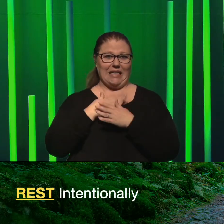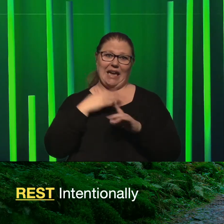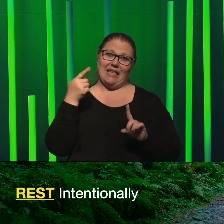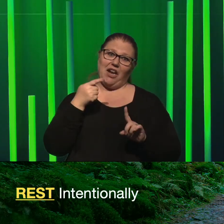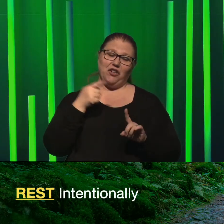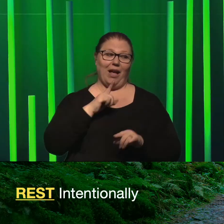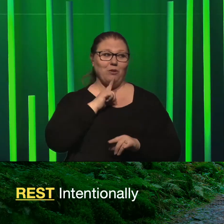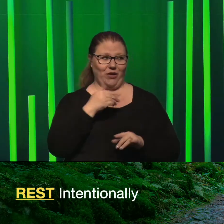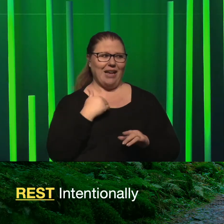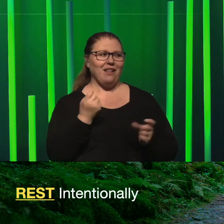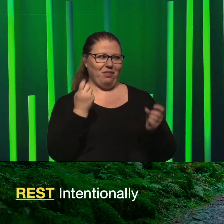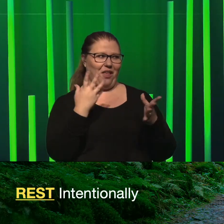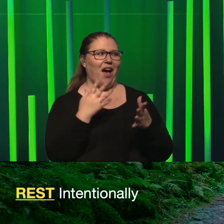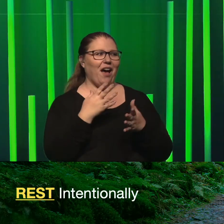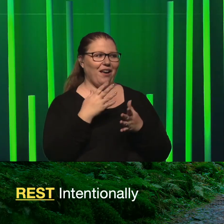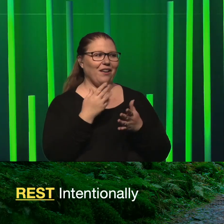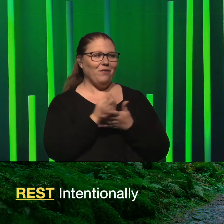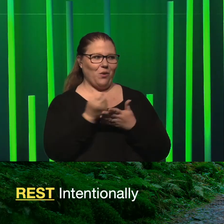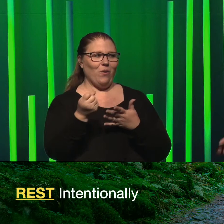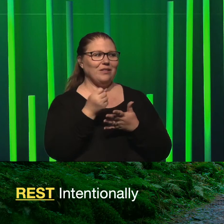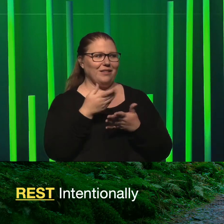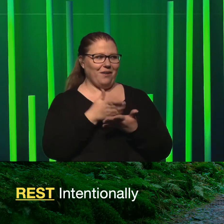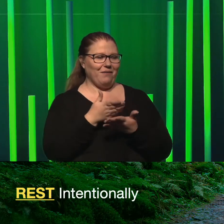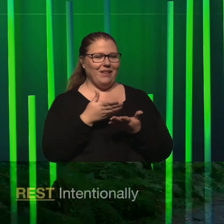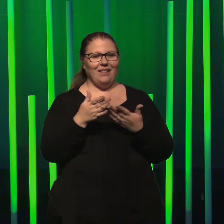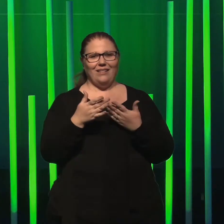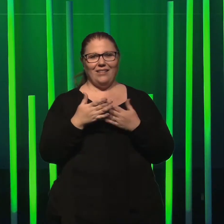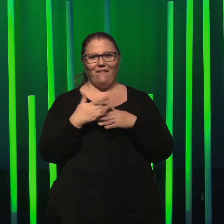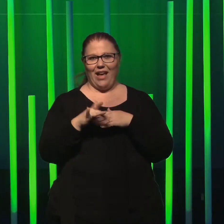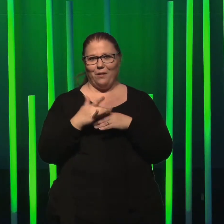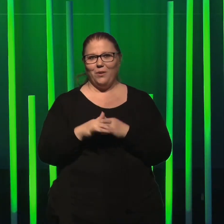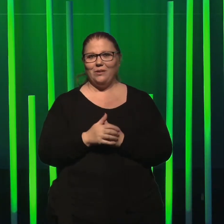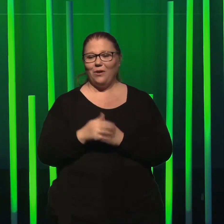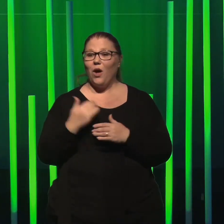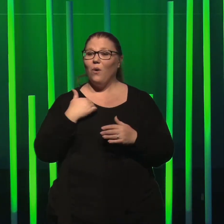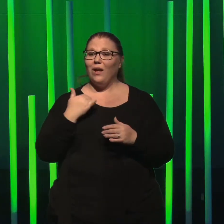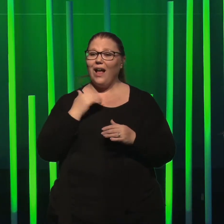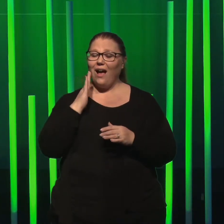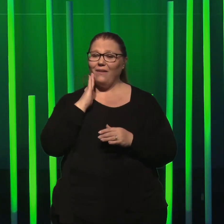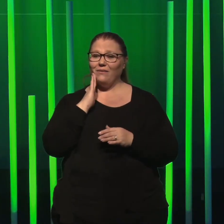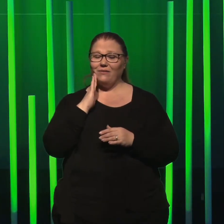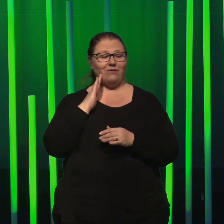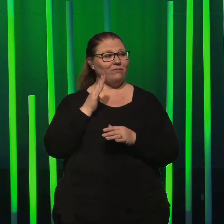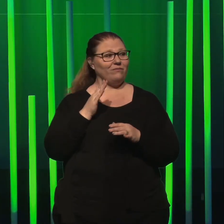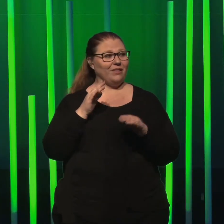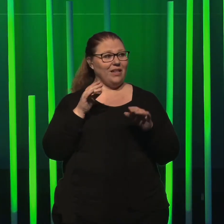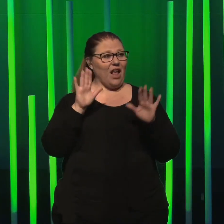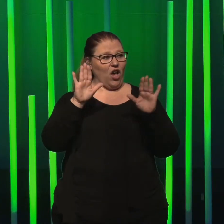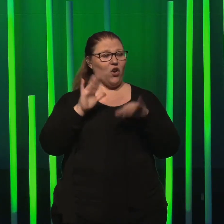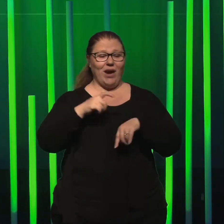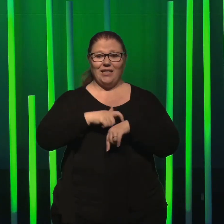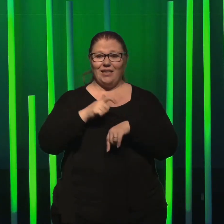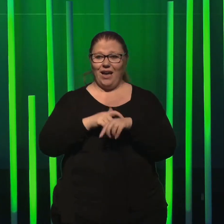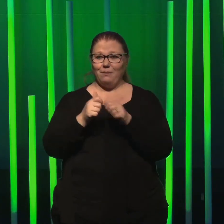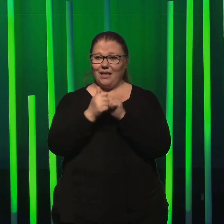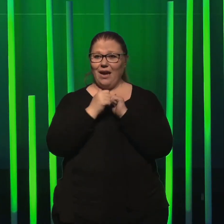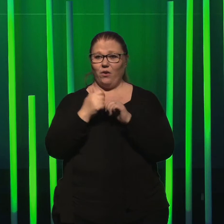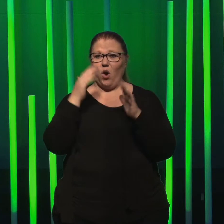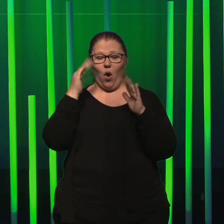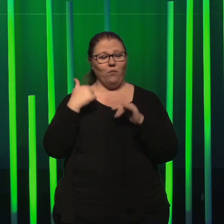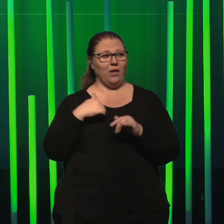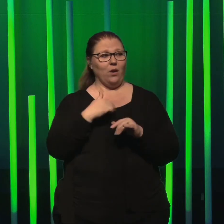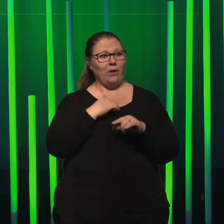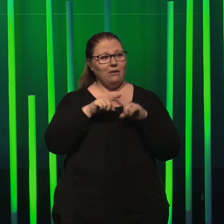sure, right? So we're going to have a great time together as we hopefully lean into the power of